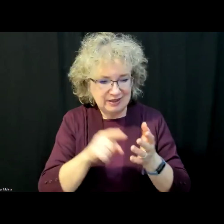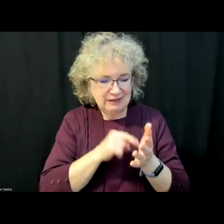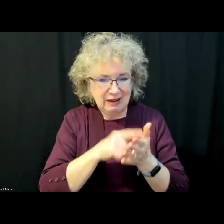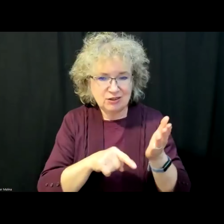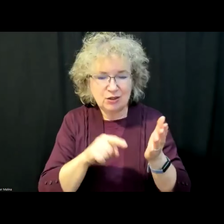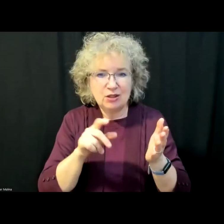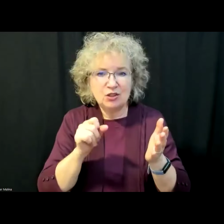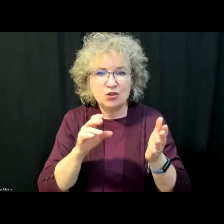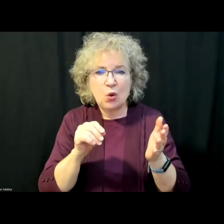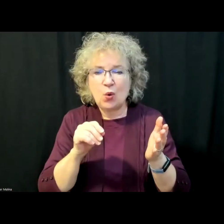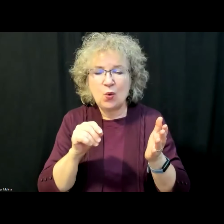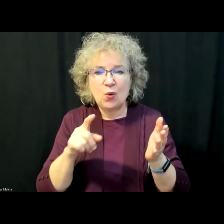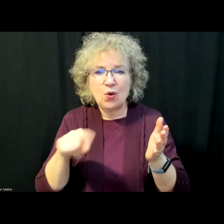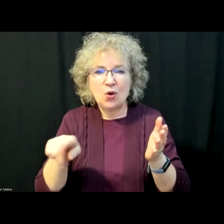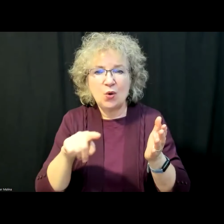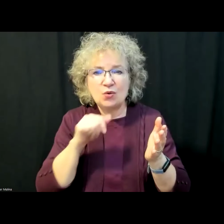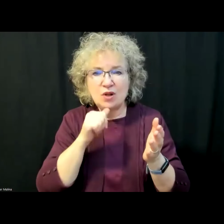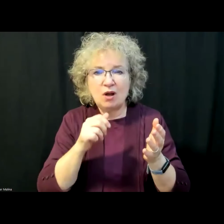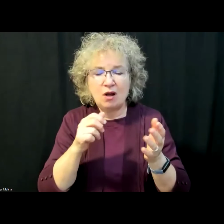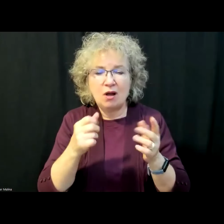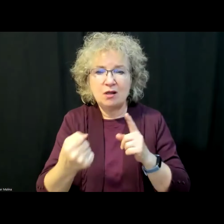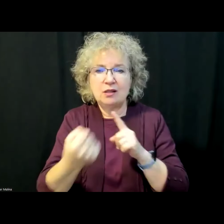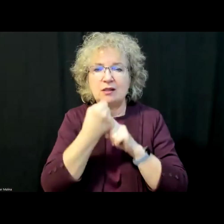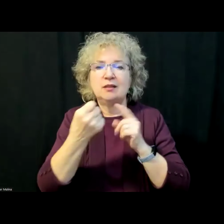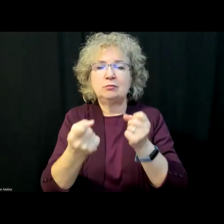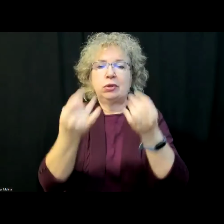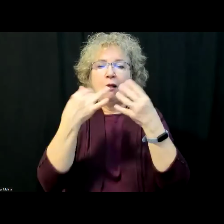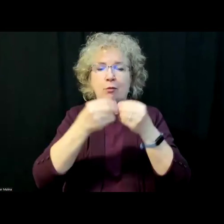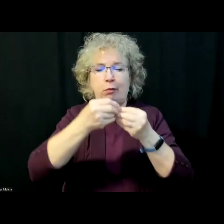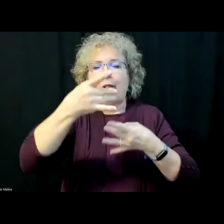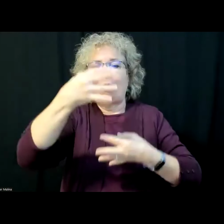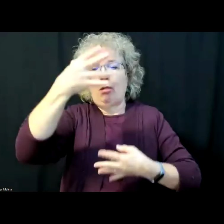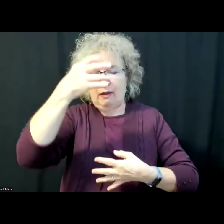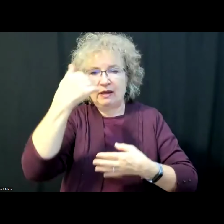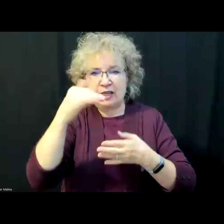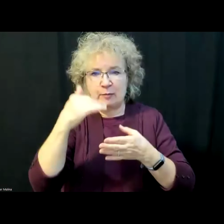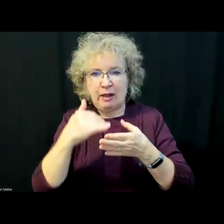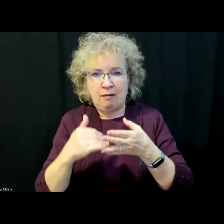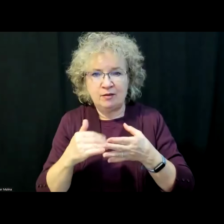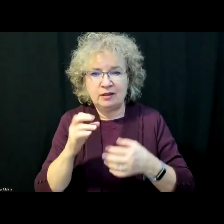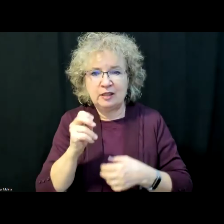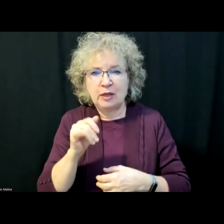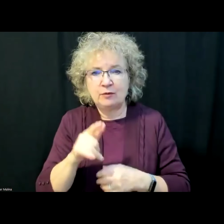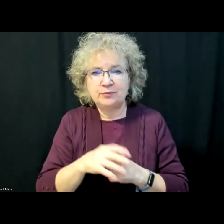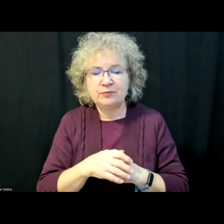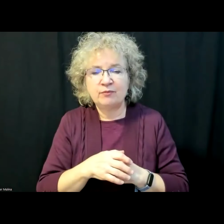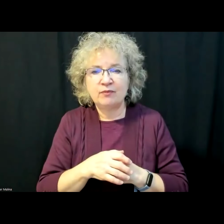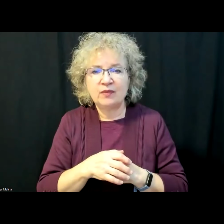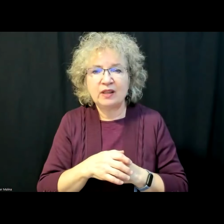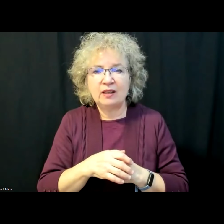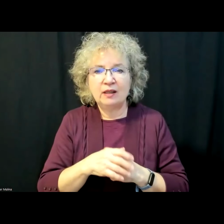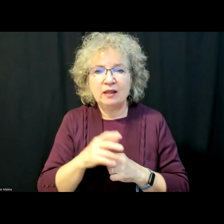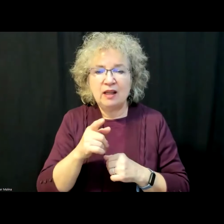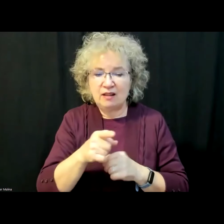get inundated with all of these emails but if you do if they do come by because they're